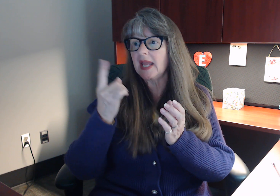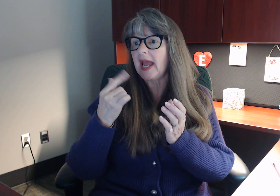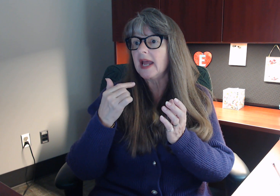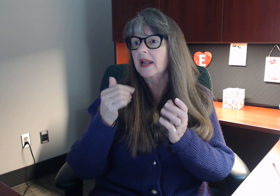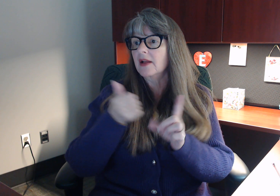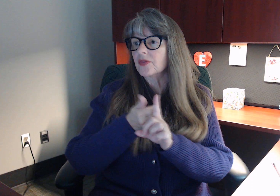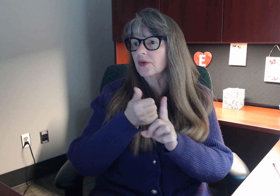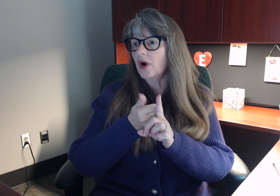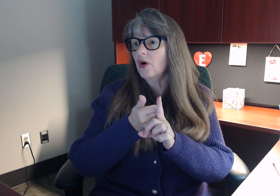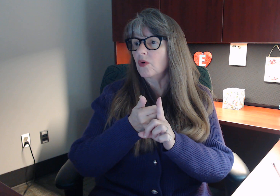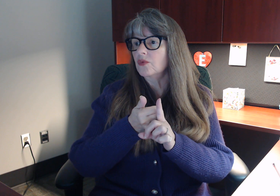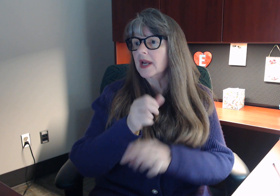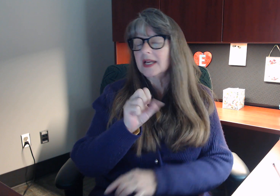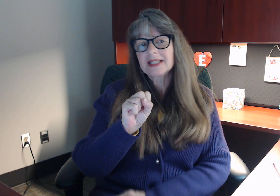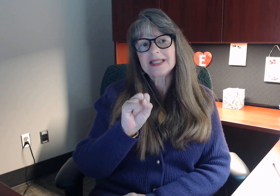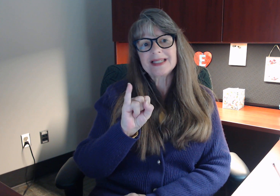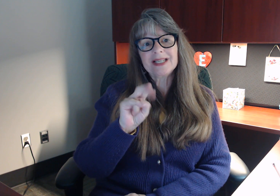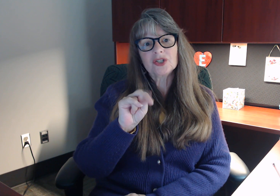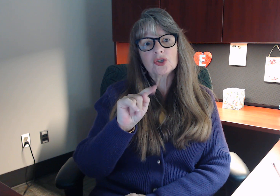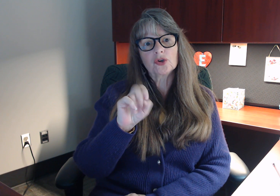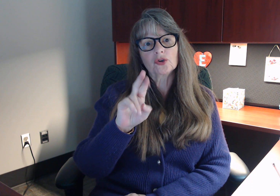had their own Center